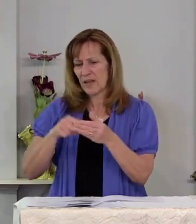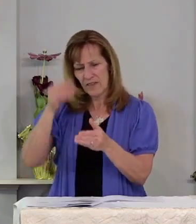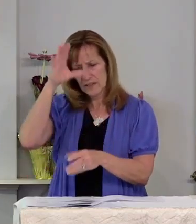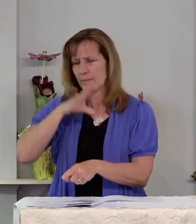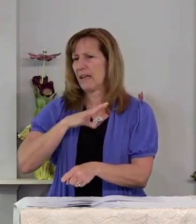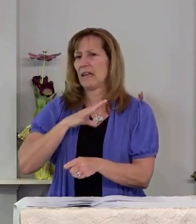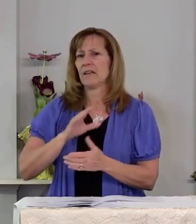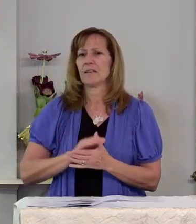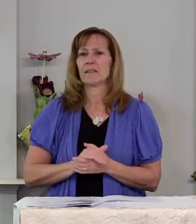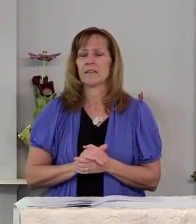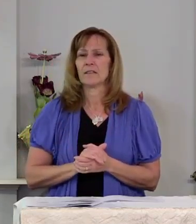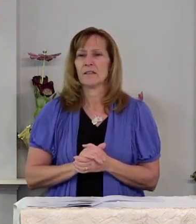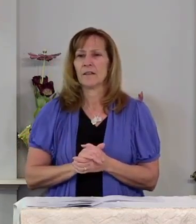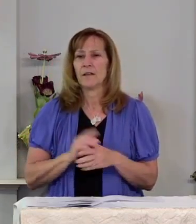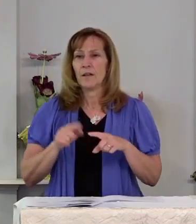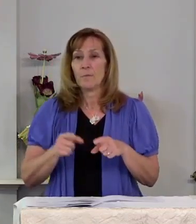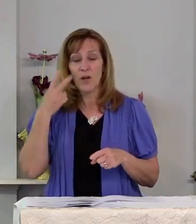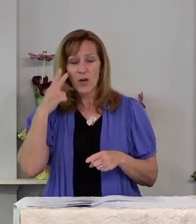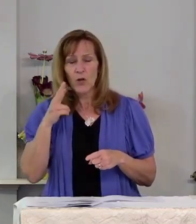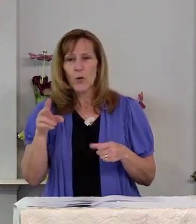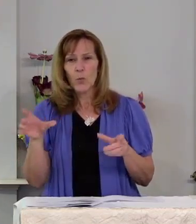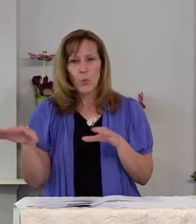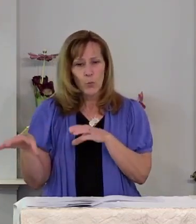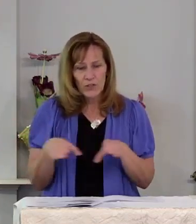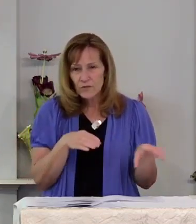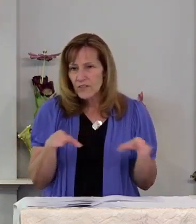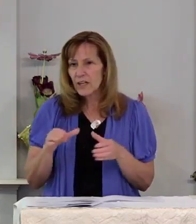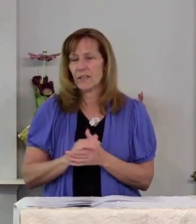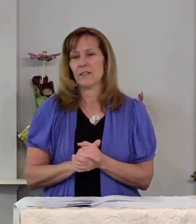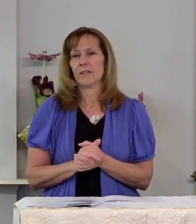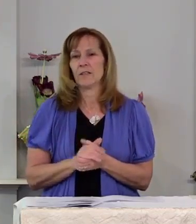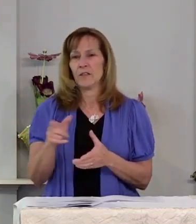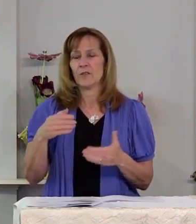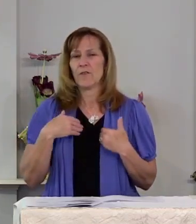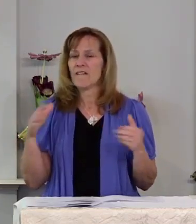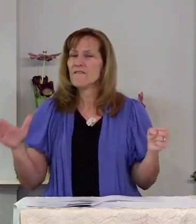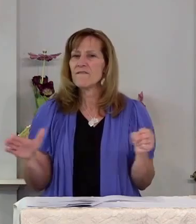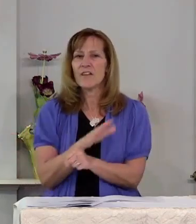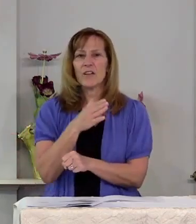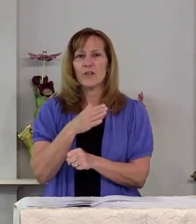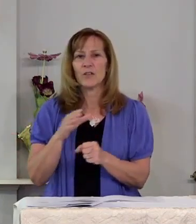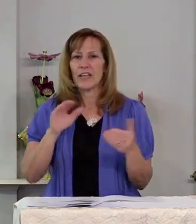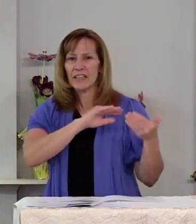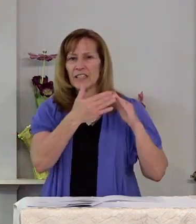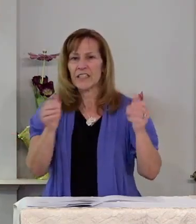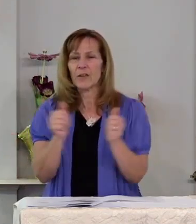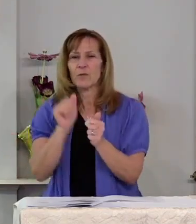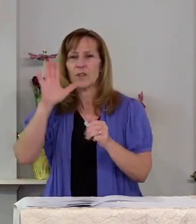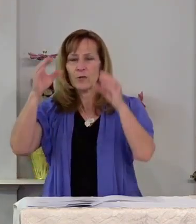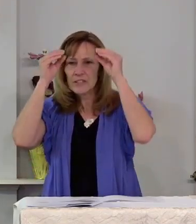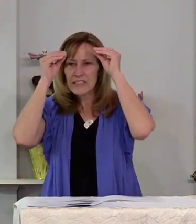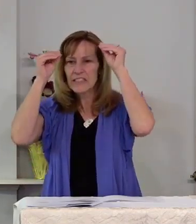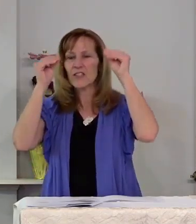man. But look what you have done. You have filled Jerusalem with your